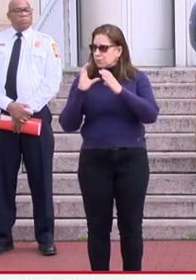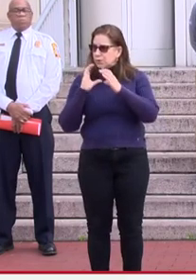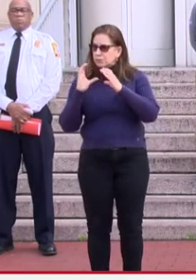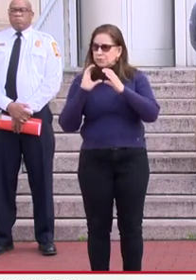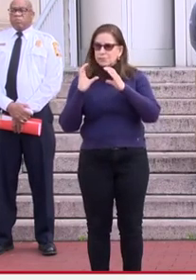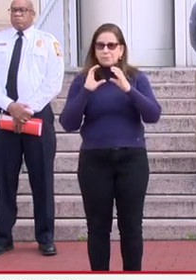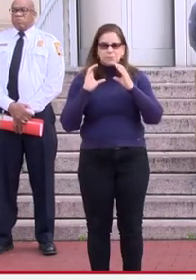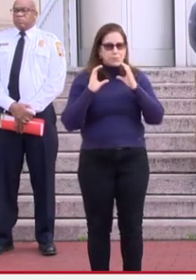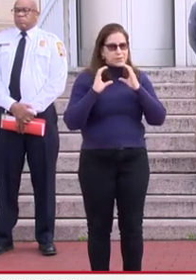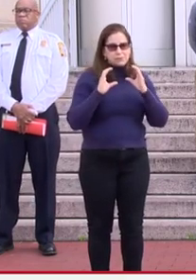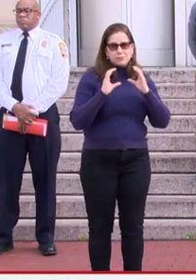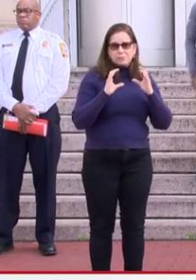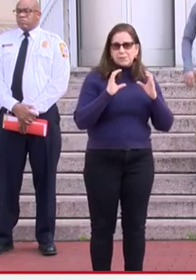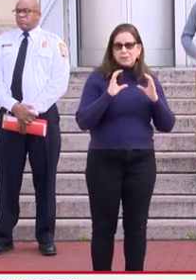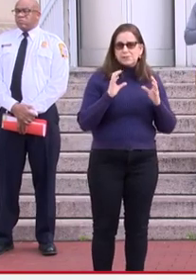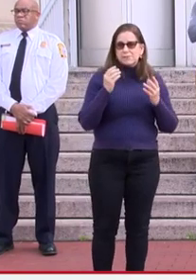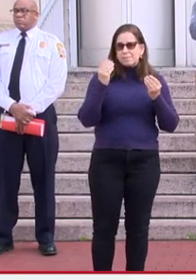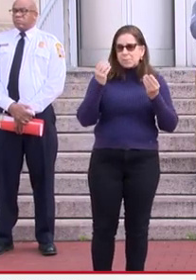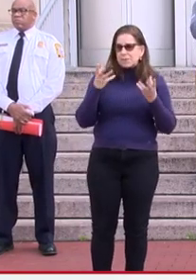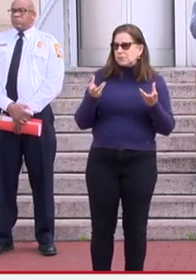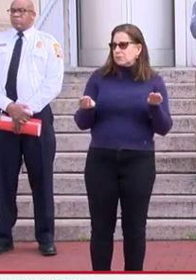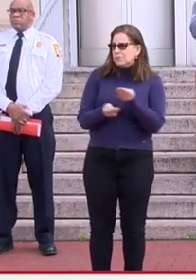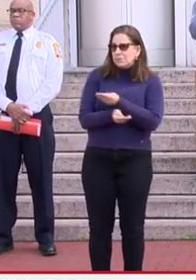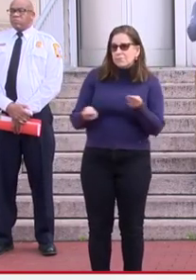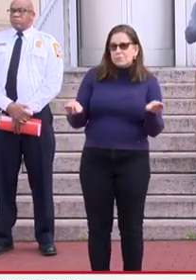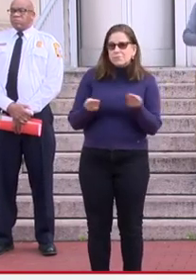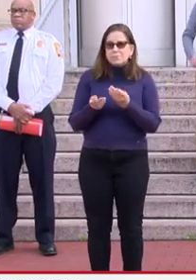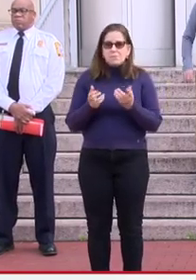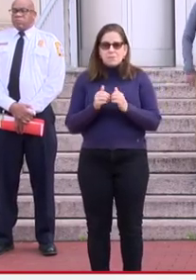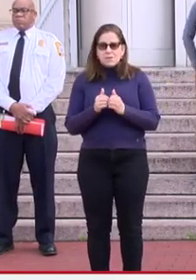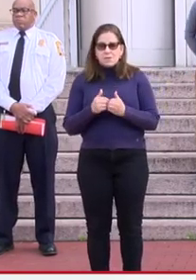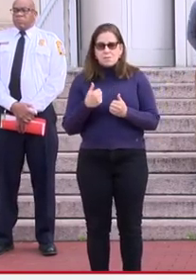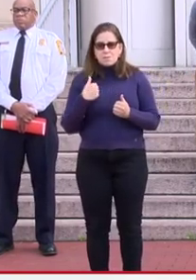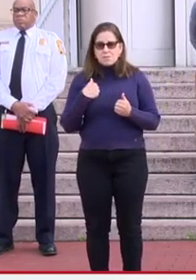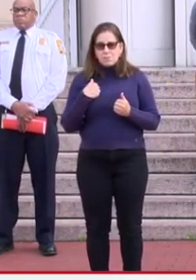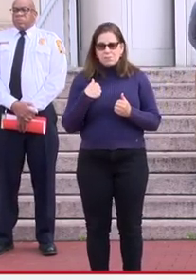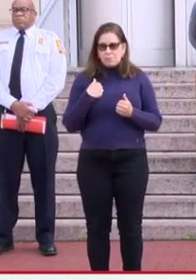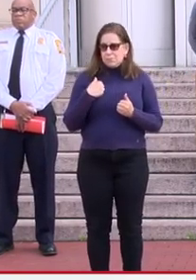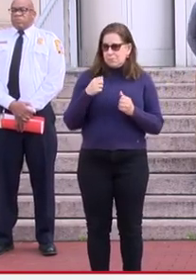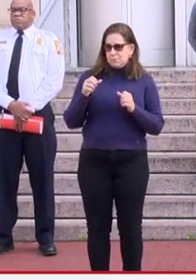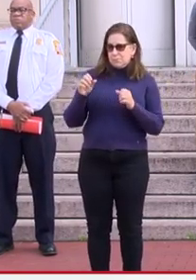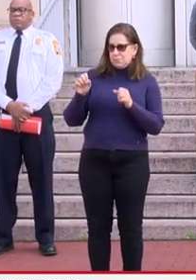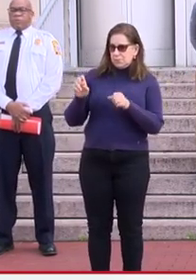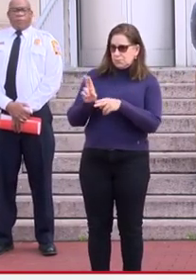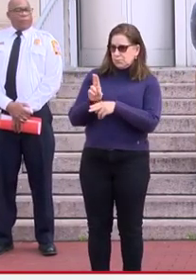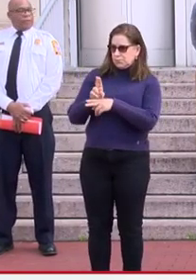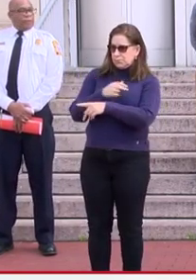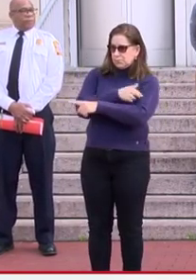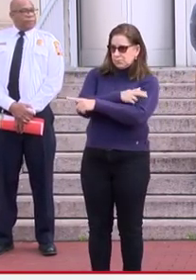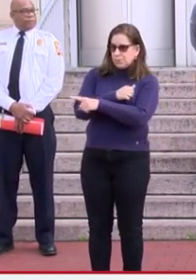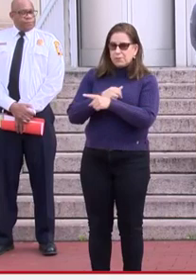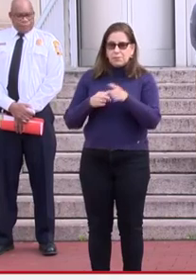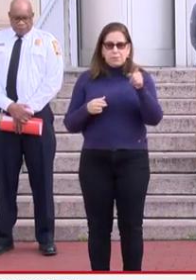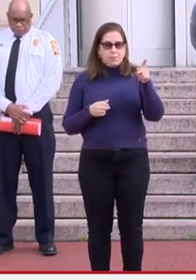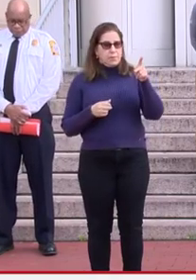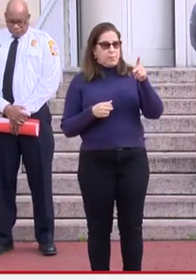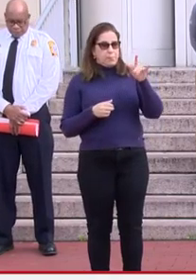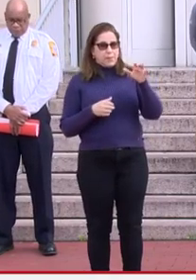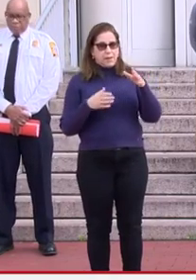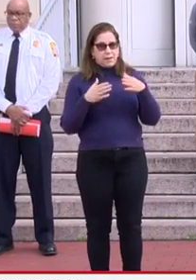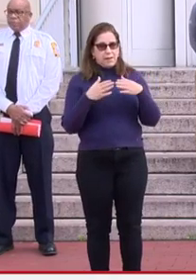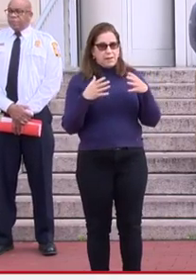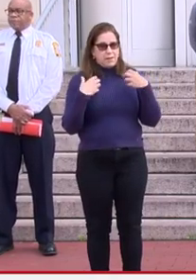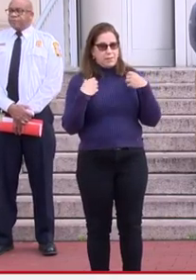information in terms of how we would, under a public health emergency, look at the city's licensure and regulatory requirements